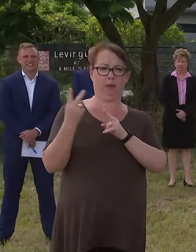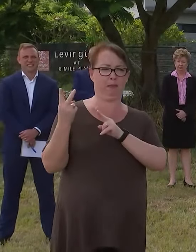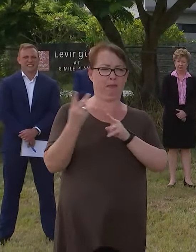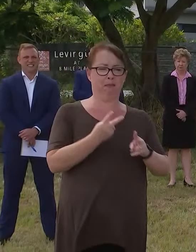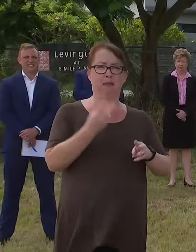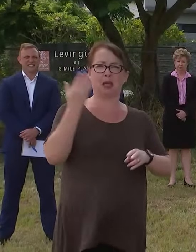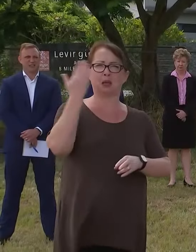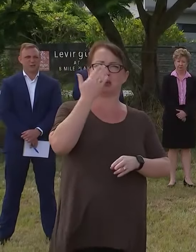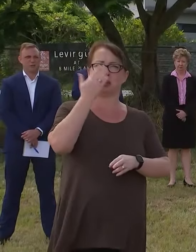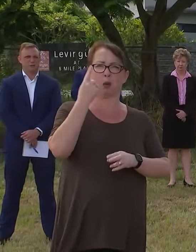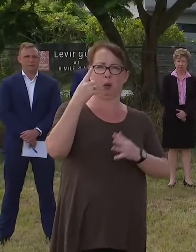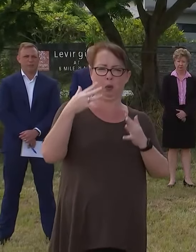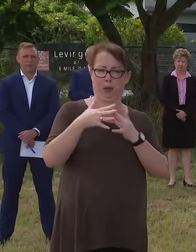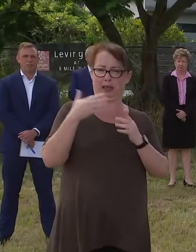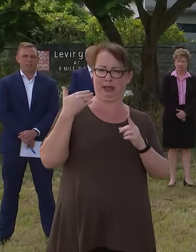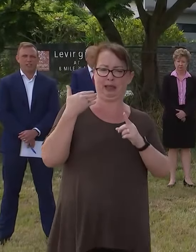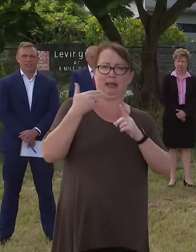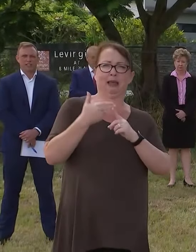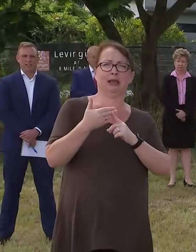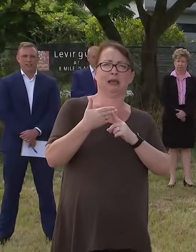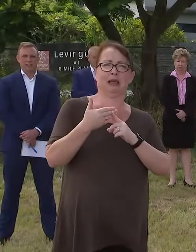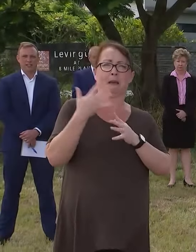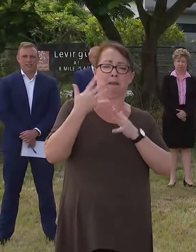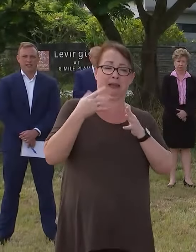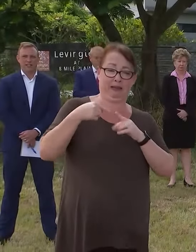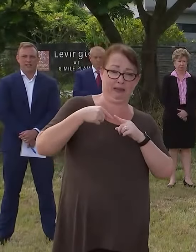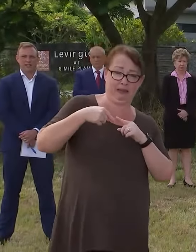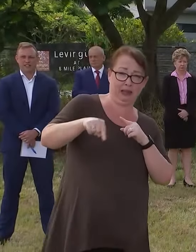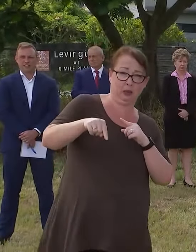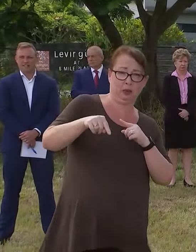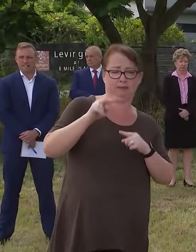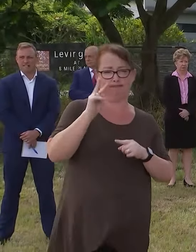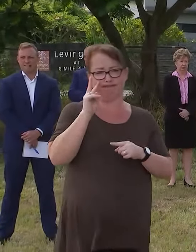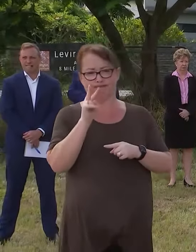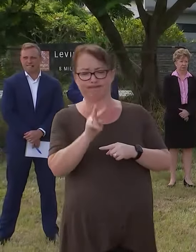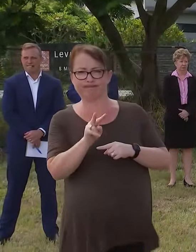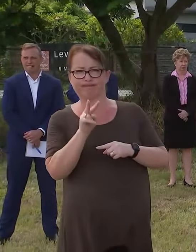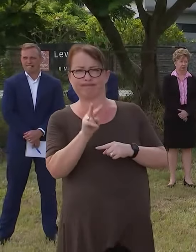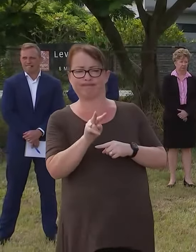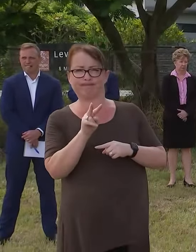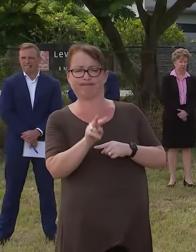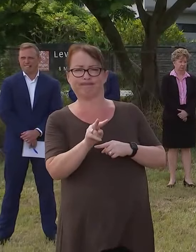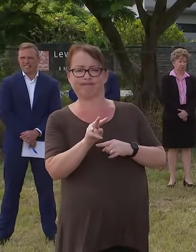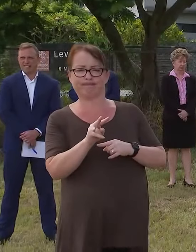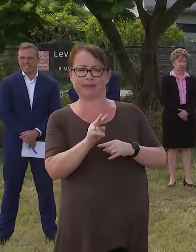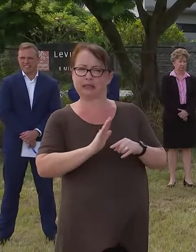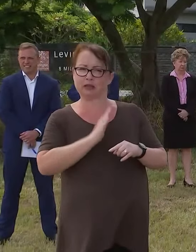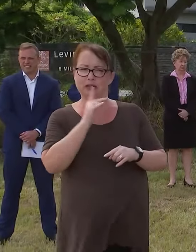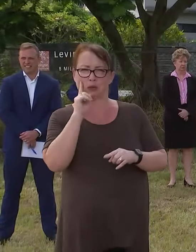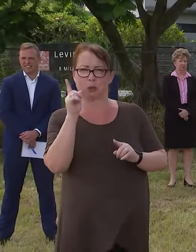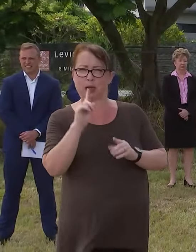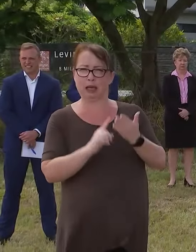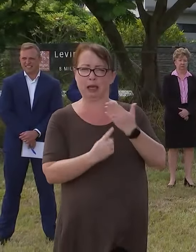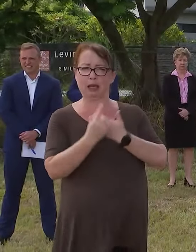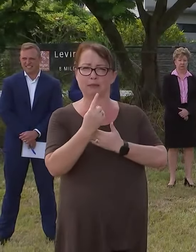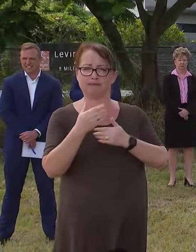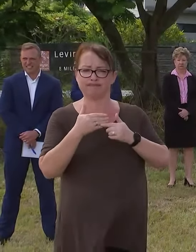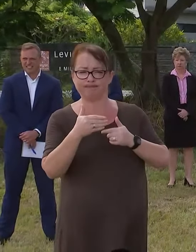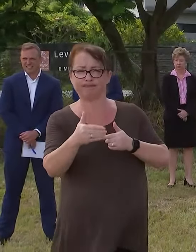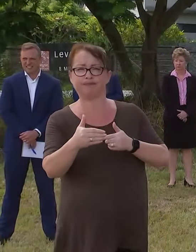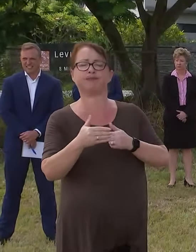since children have gone back to school, so what will happen this week will certainly be very interesting. We'll be watching that very closely. And again, I'll repeat